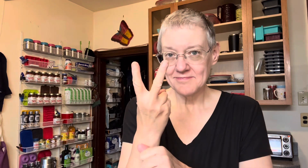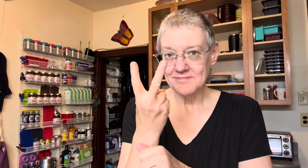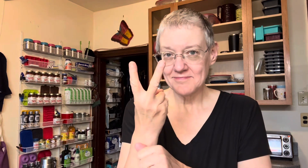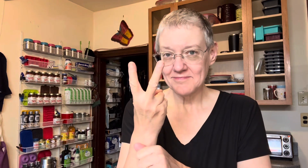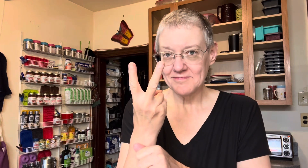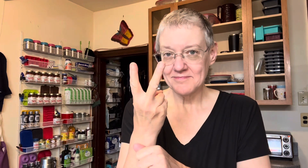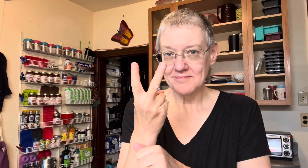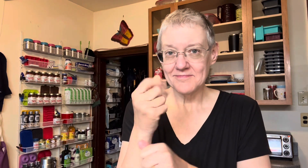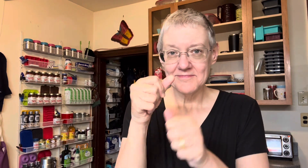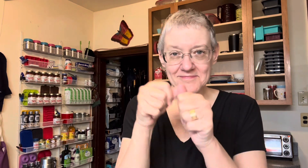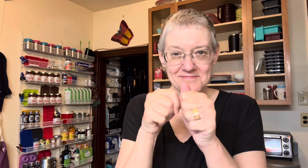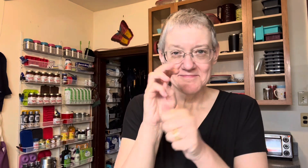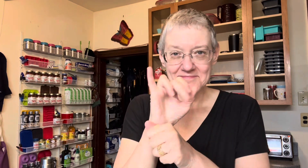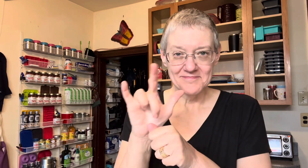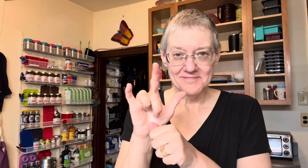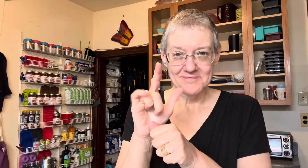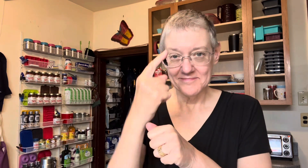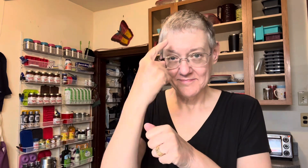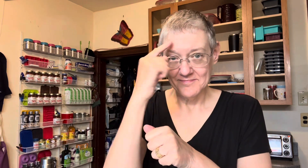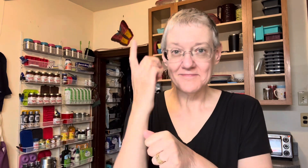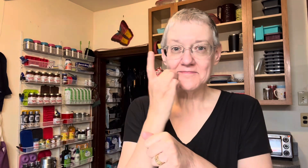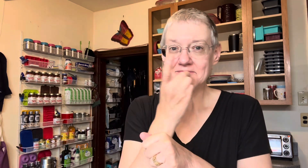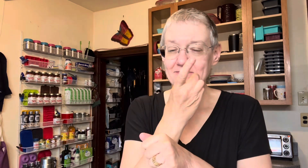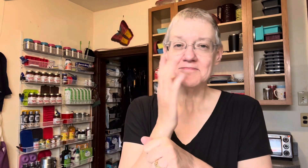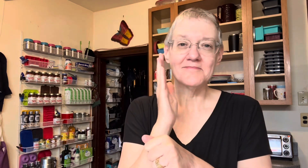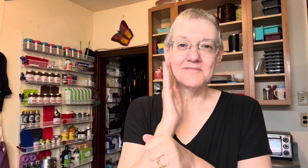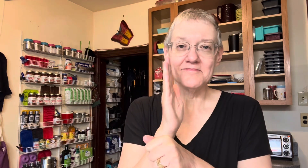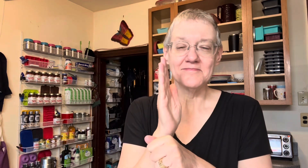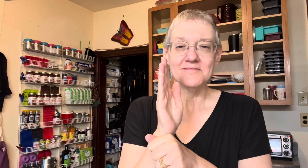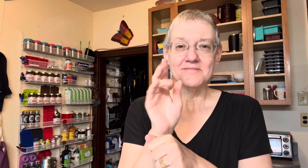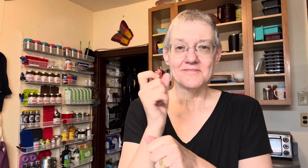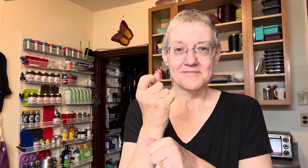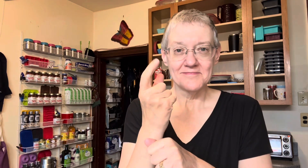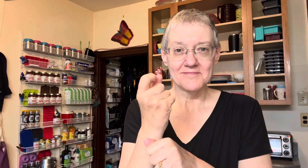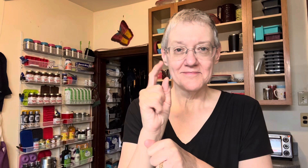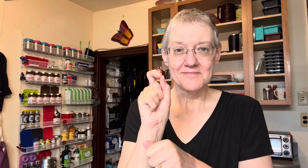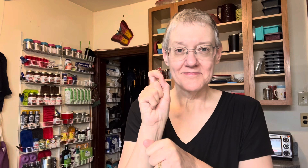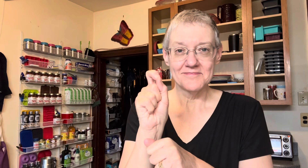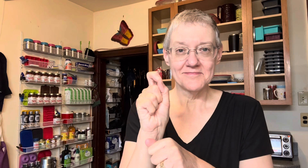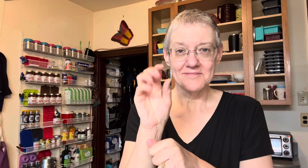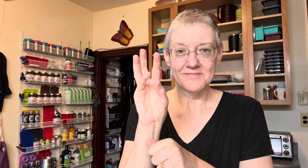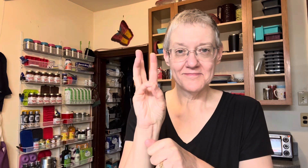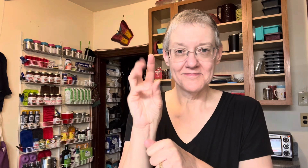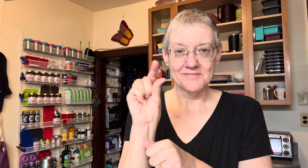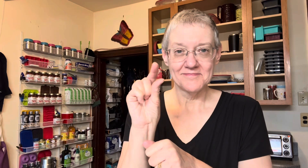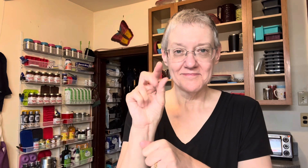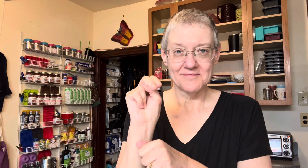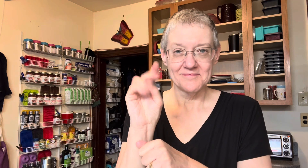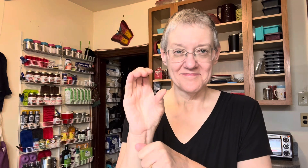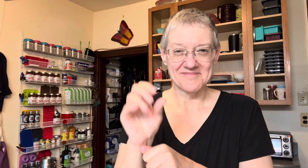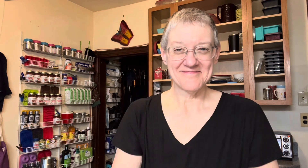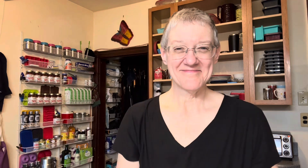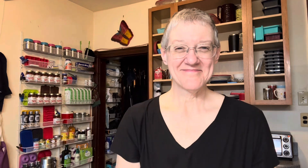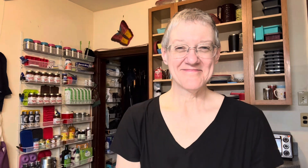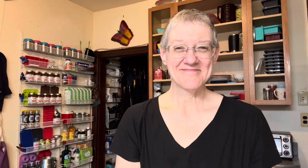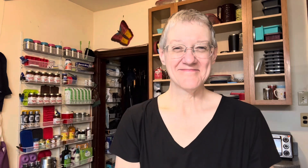going to eat 2 for each meal, so his are going to be 11.6 grams of net